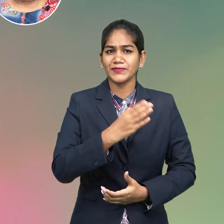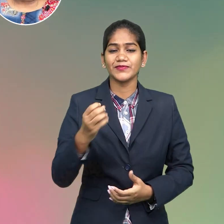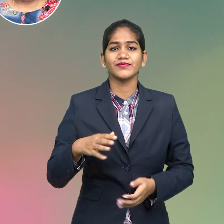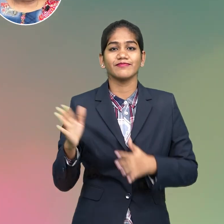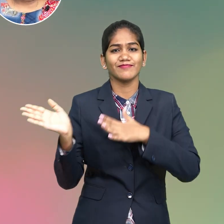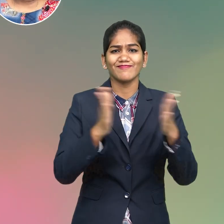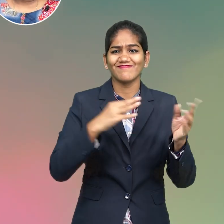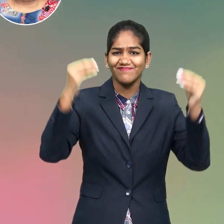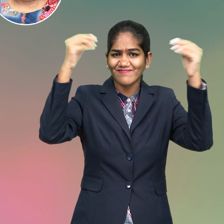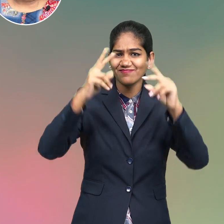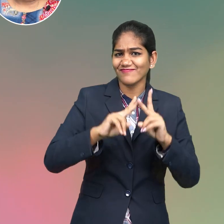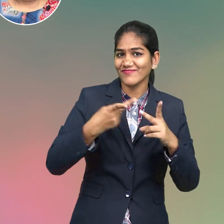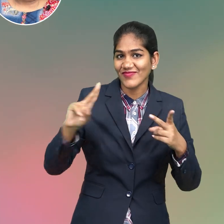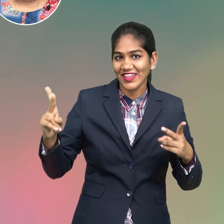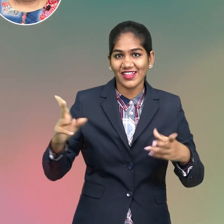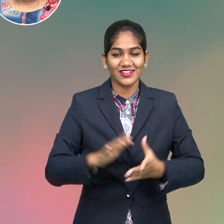and weather.